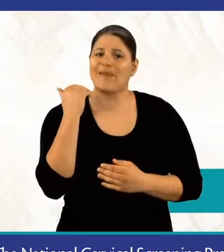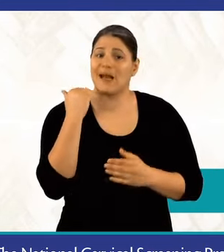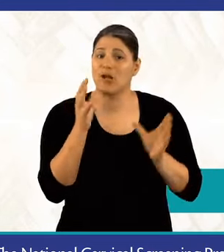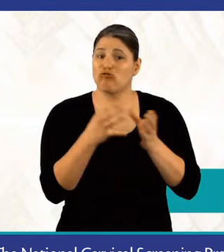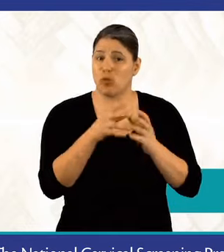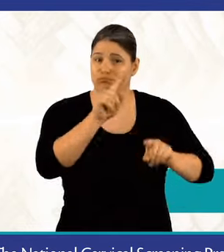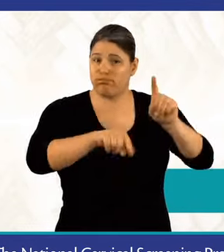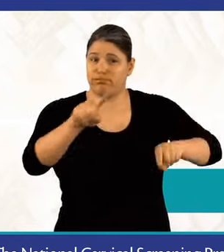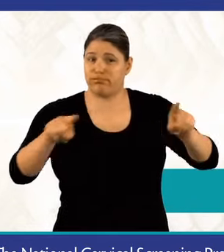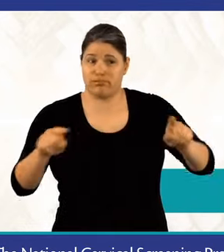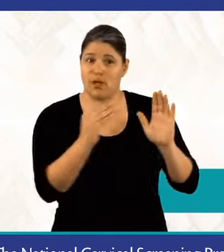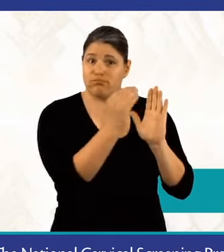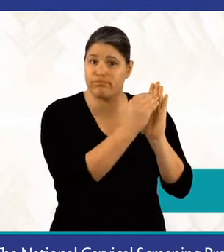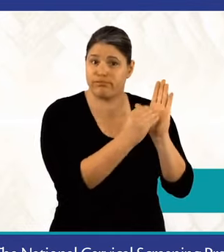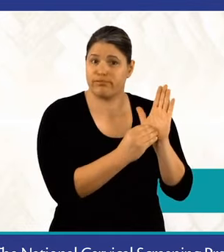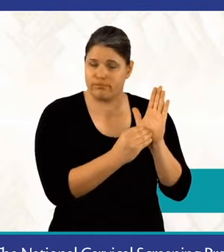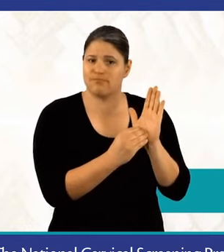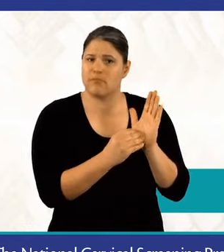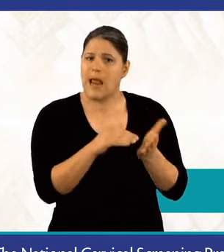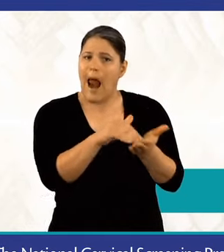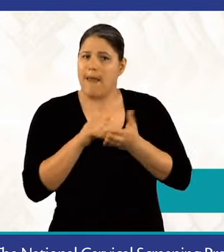Planning for the needs of different ethnic groups.